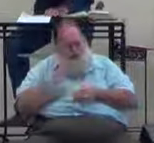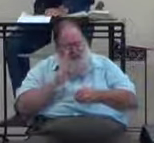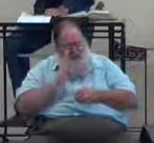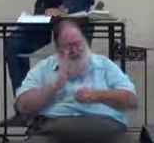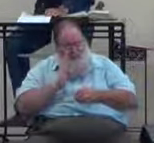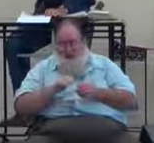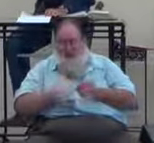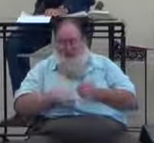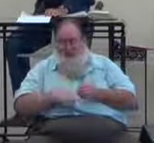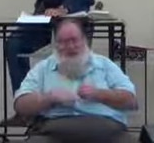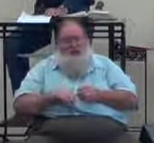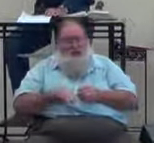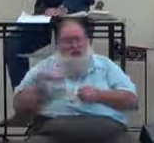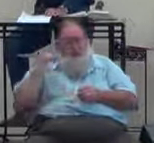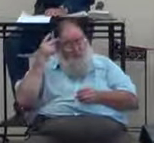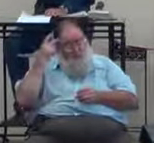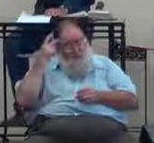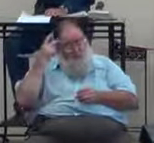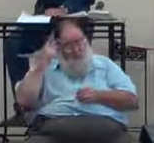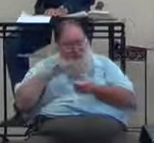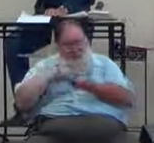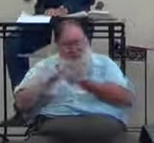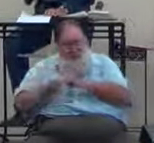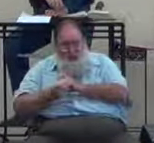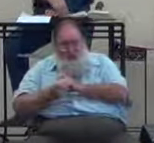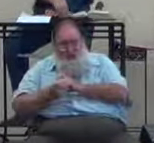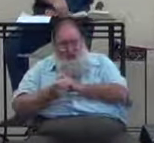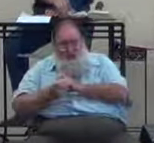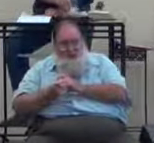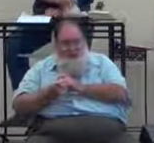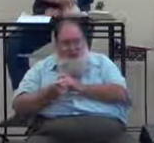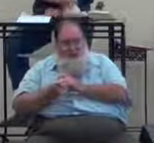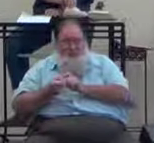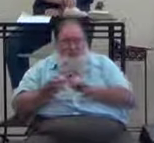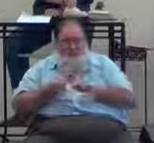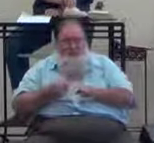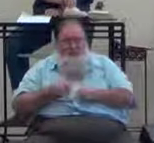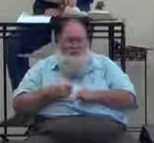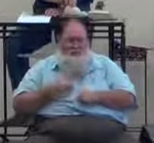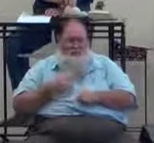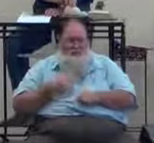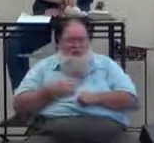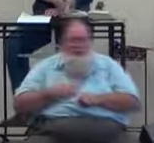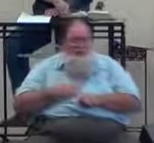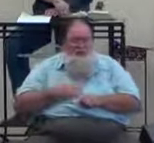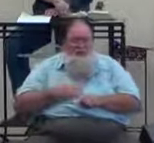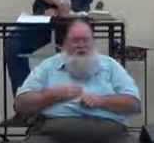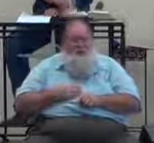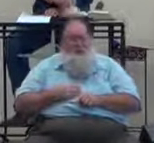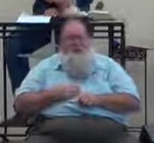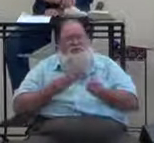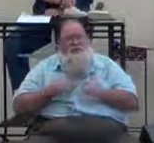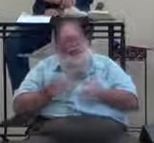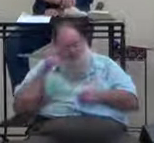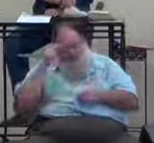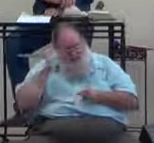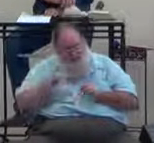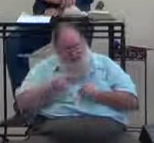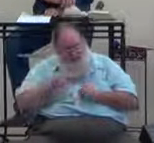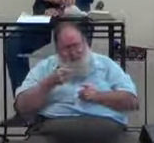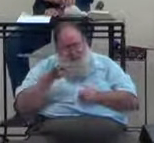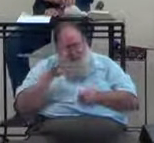guy that's persecuting them and turn him into a powerhouse that ended up writing a bunch of this book right here that we study